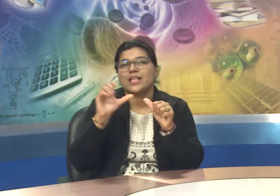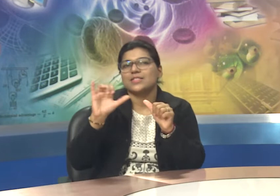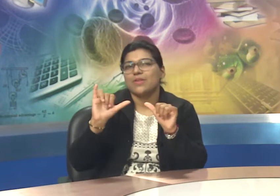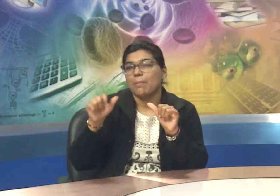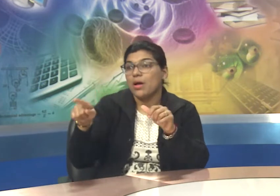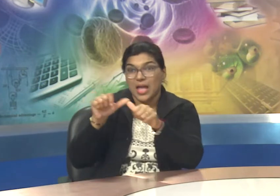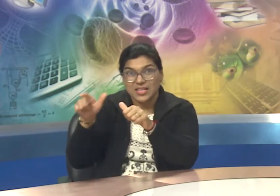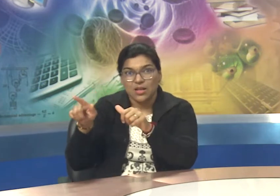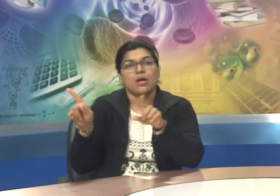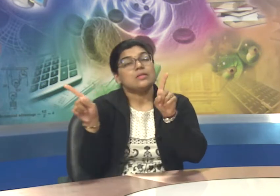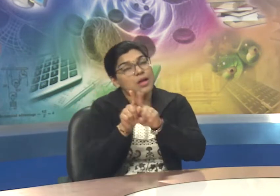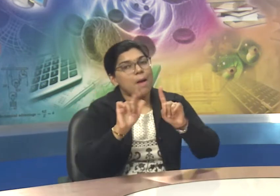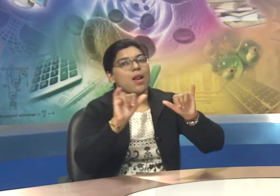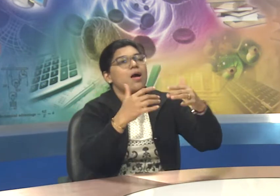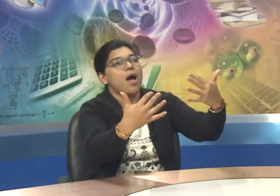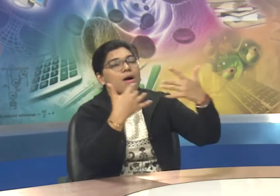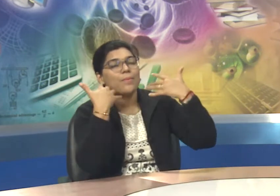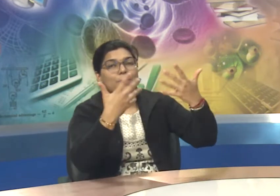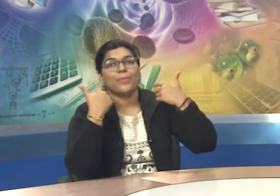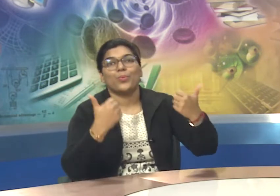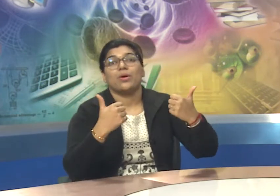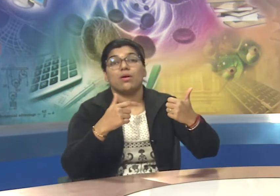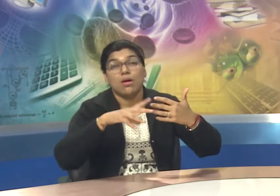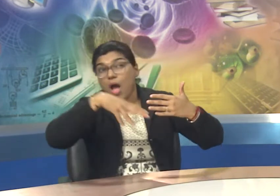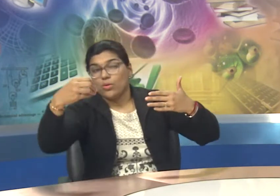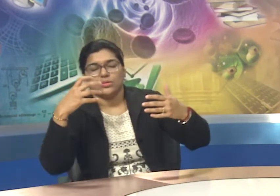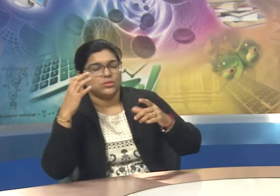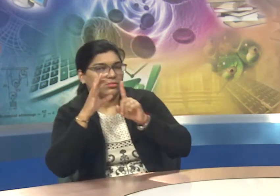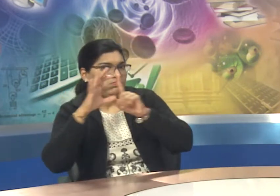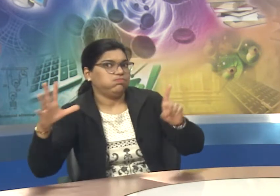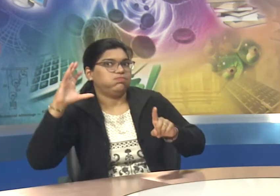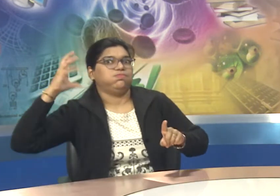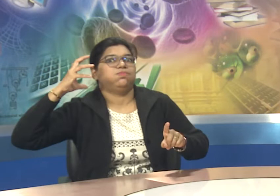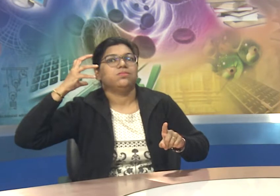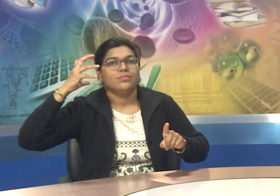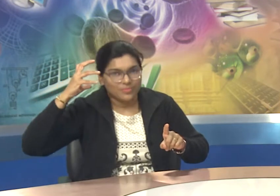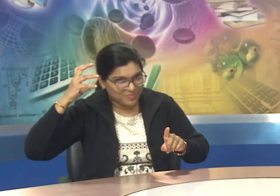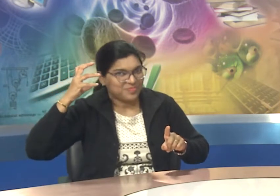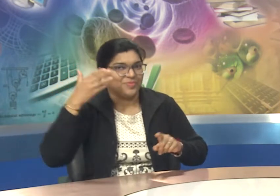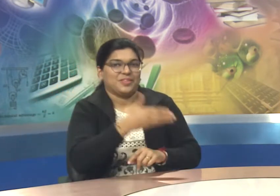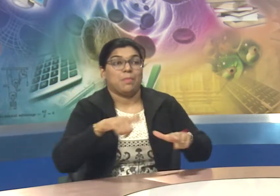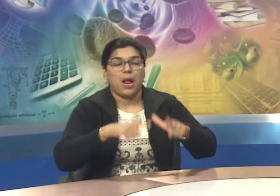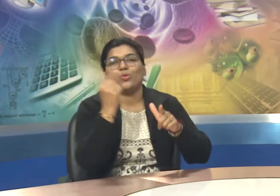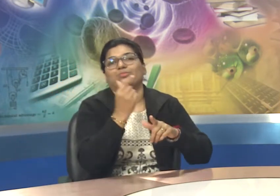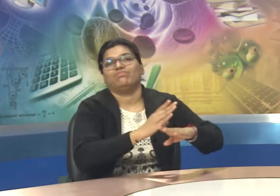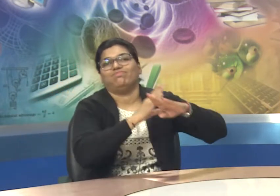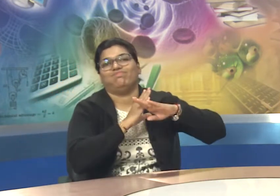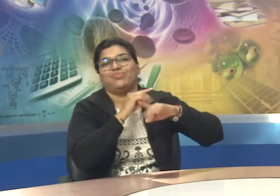It soothes and relaxes the person lying down under